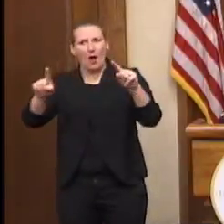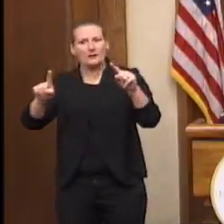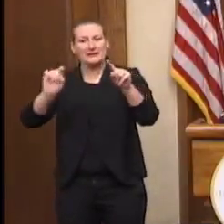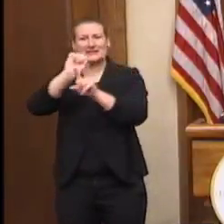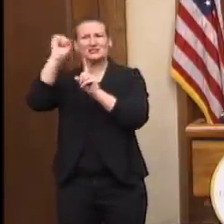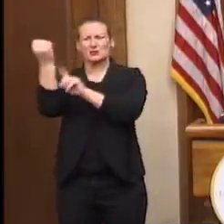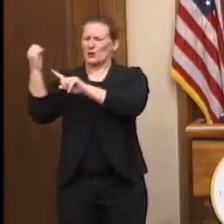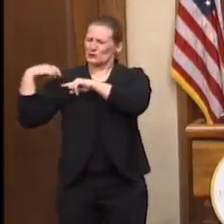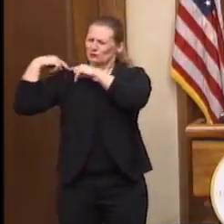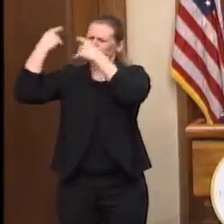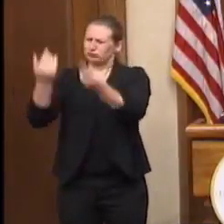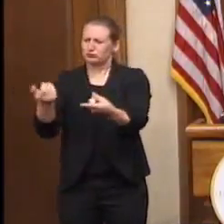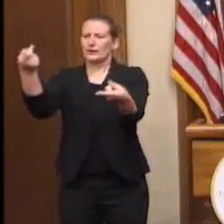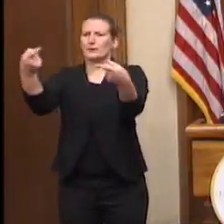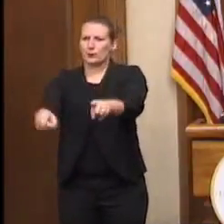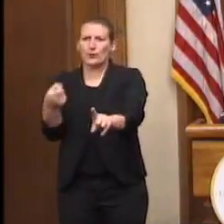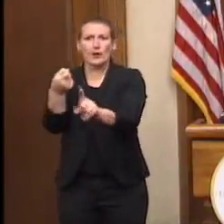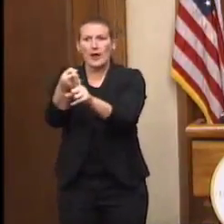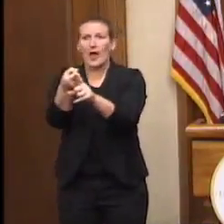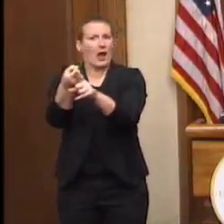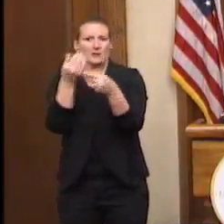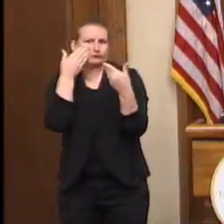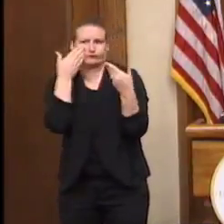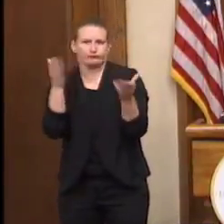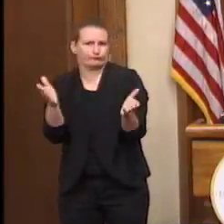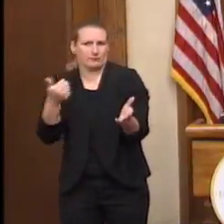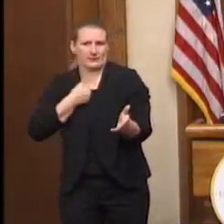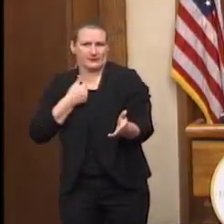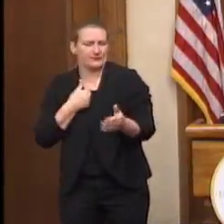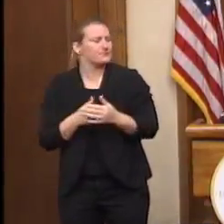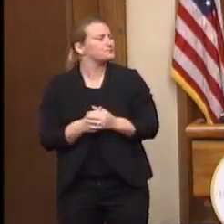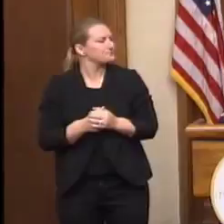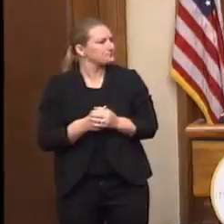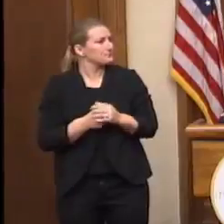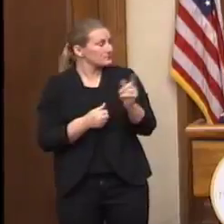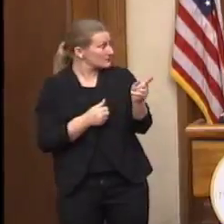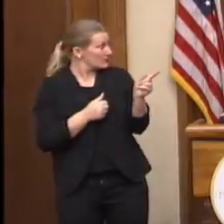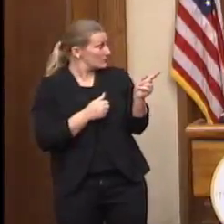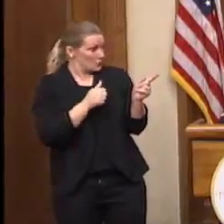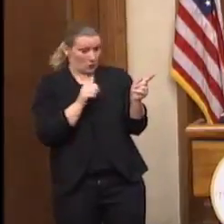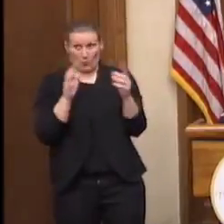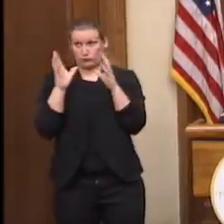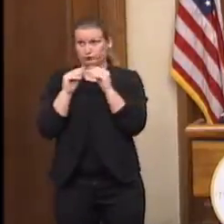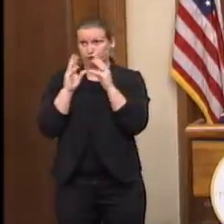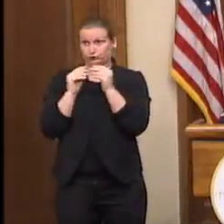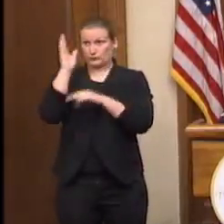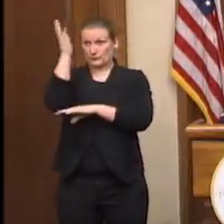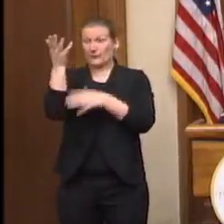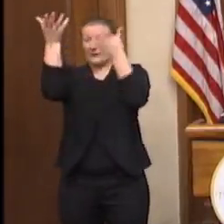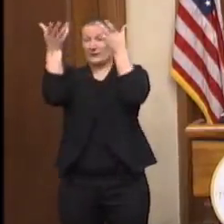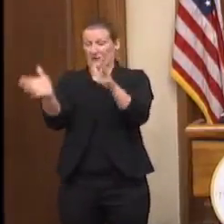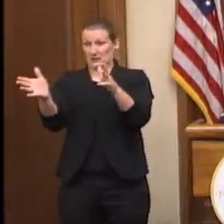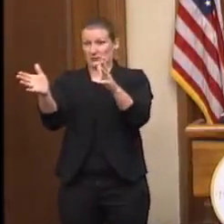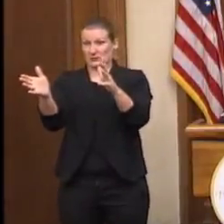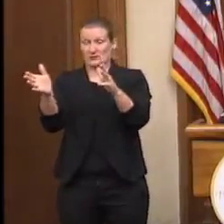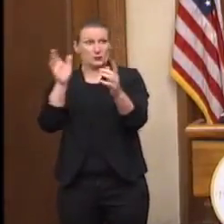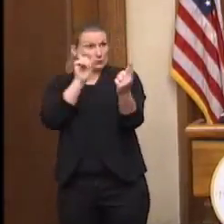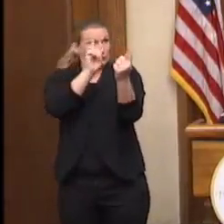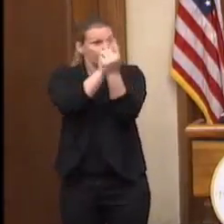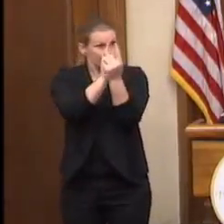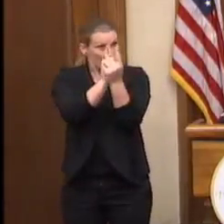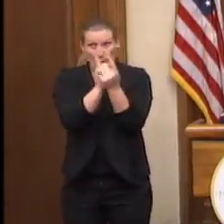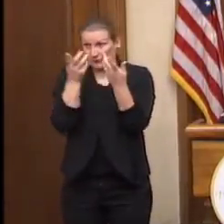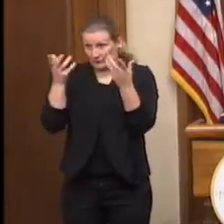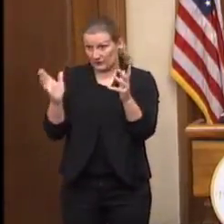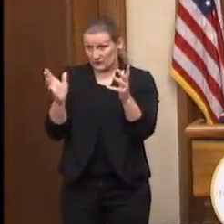led to the shooting, I was not personally aware of. Did you confront Chief O'Toole afterwards about what he had said to the media that night? No, ma'am,